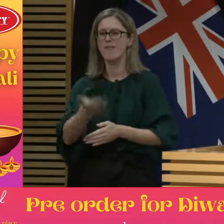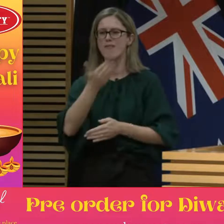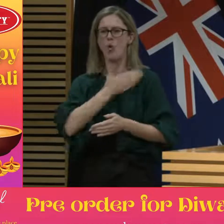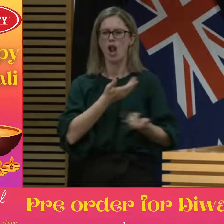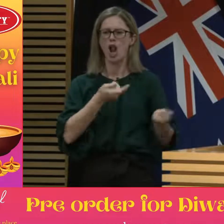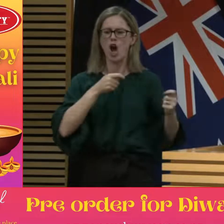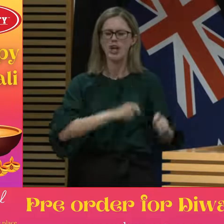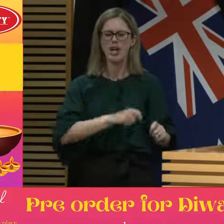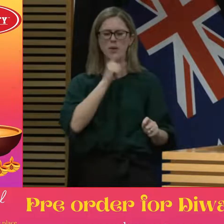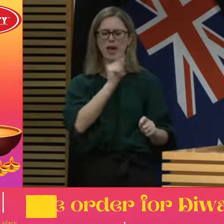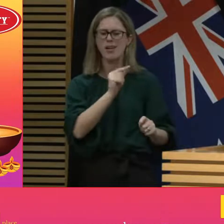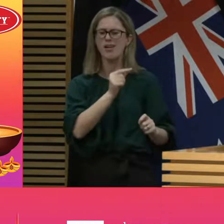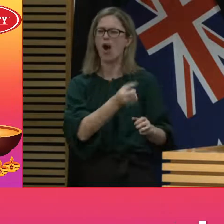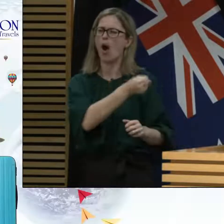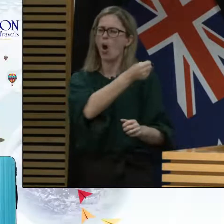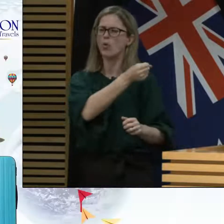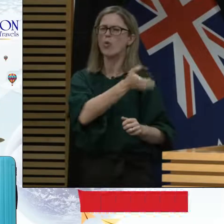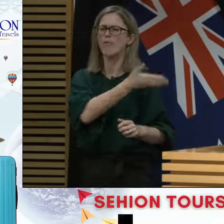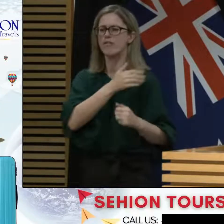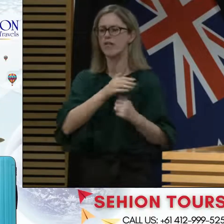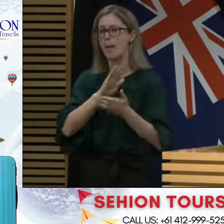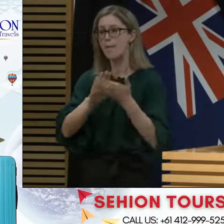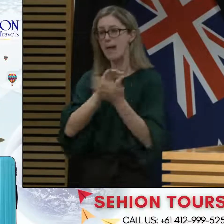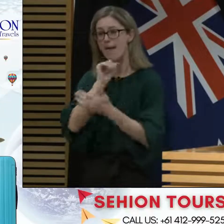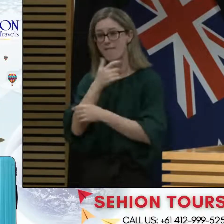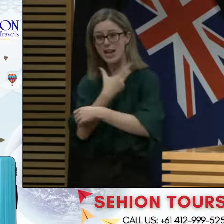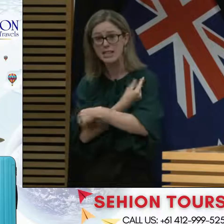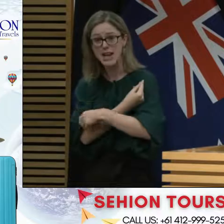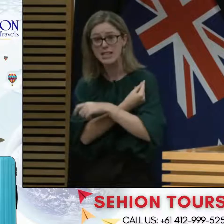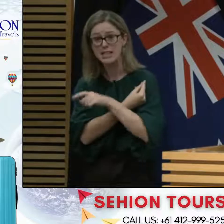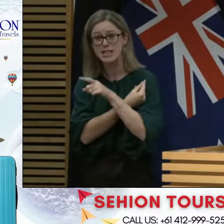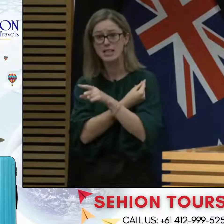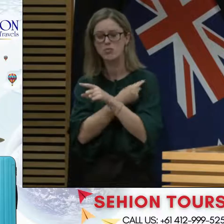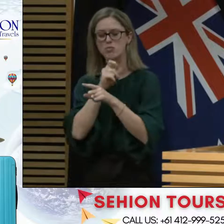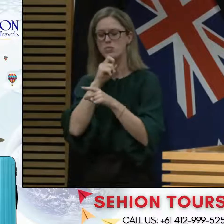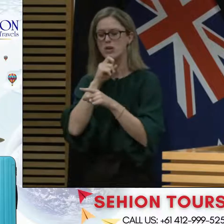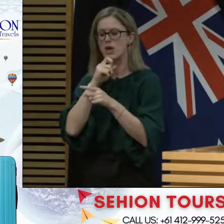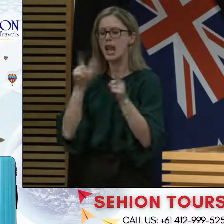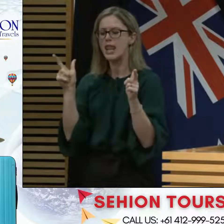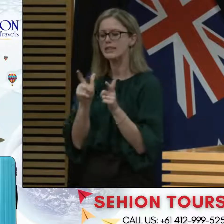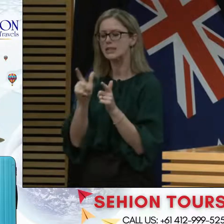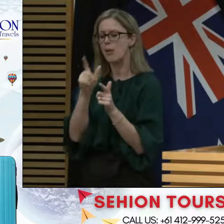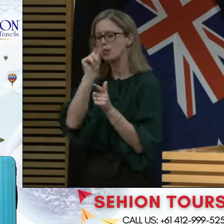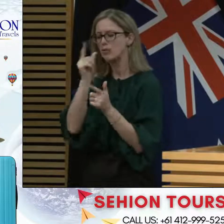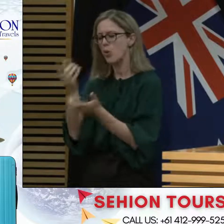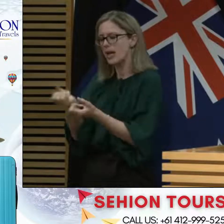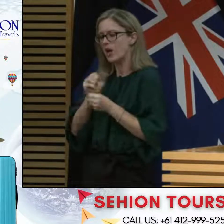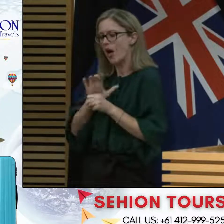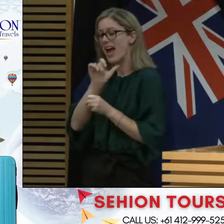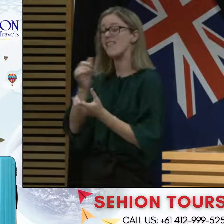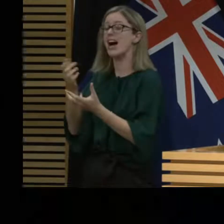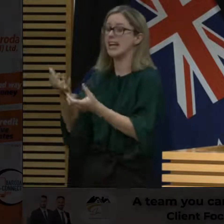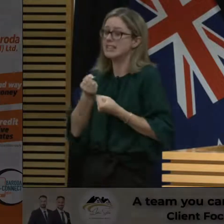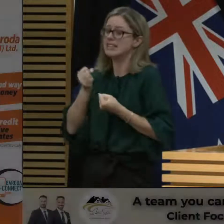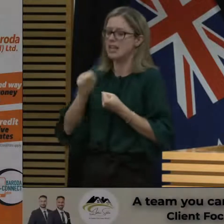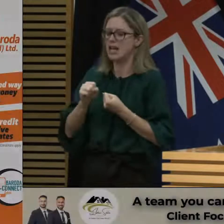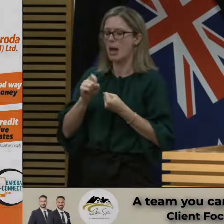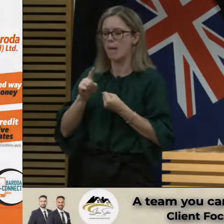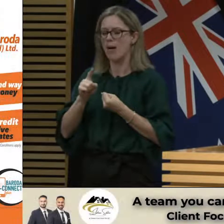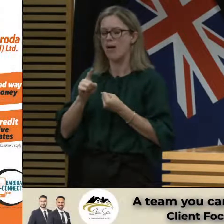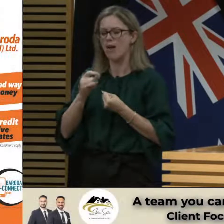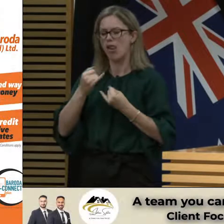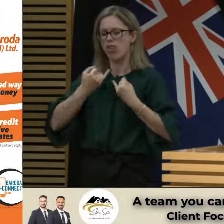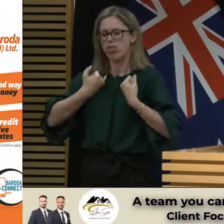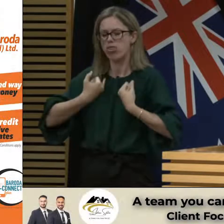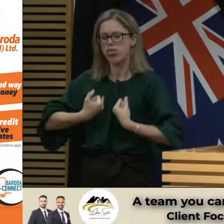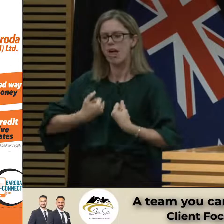in the past. That's because if you're vaccinated, you are less likely to get COVID-19, and if you do, you are less likely to get really